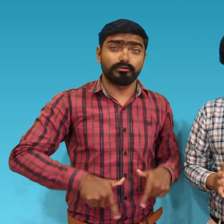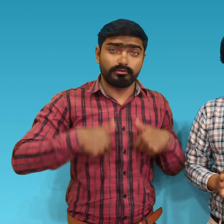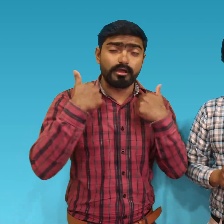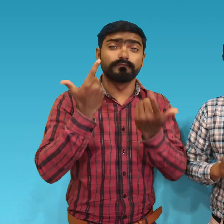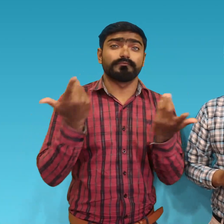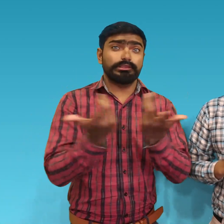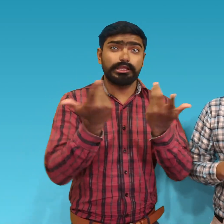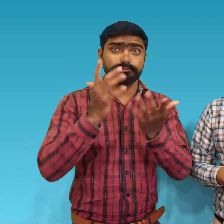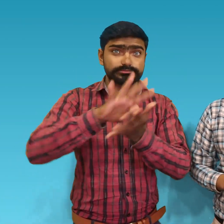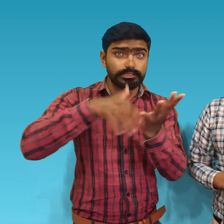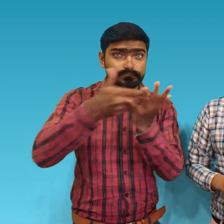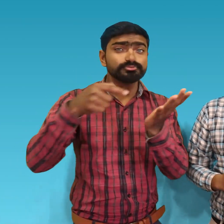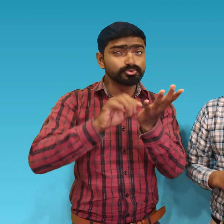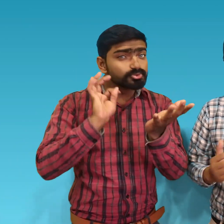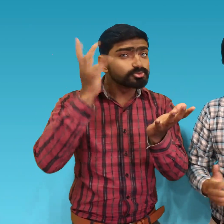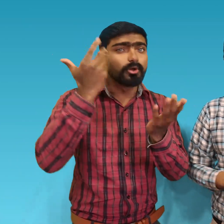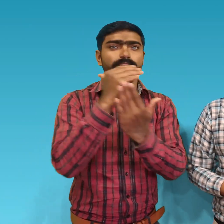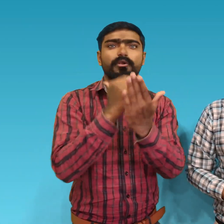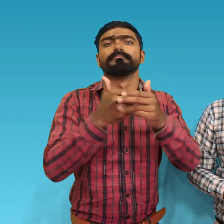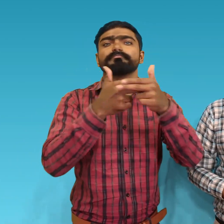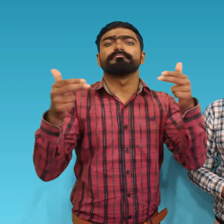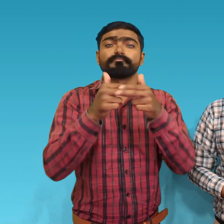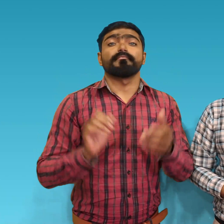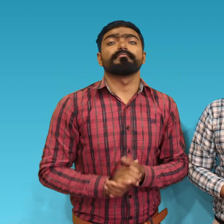is important and what impact it has on their lives.